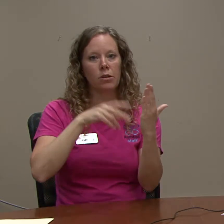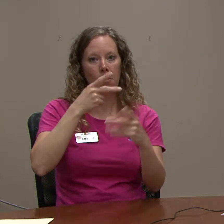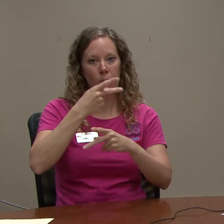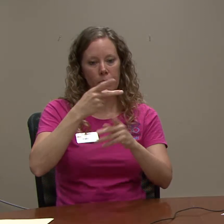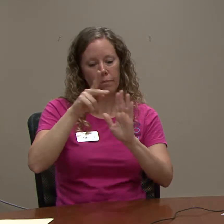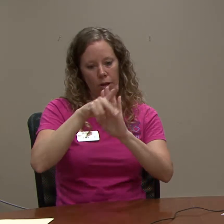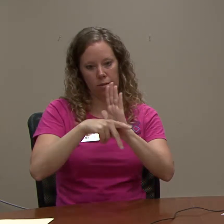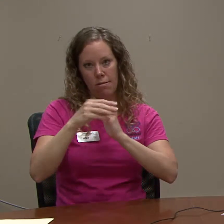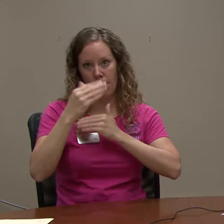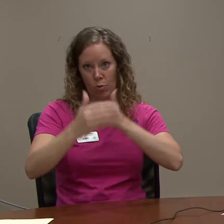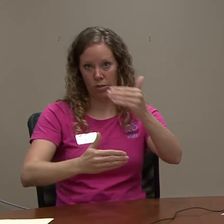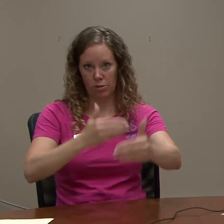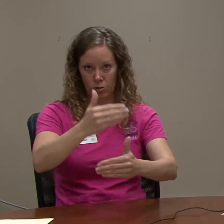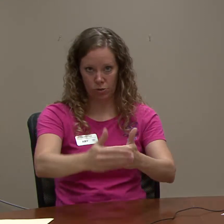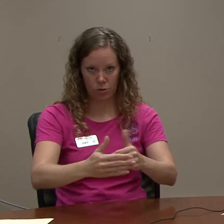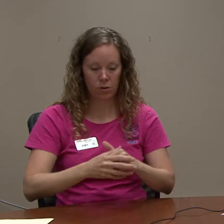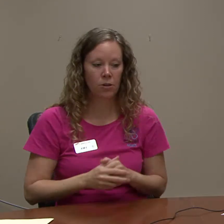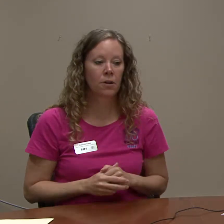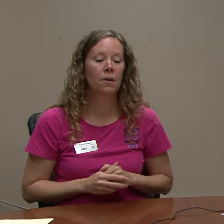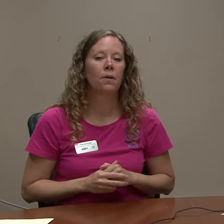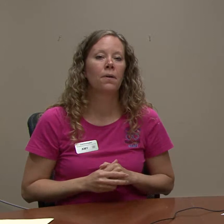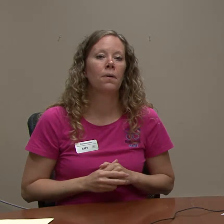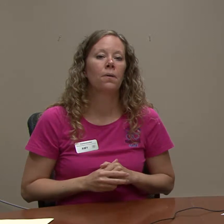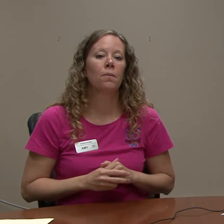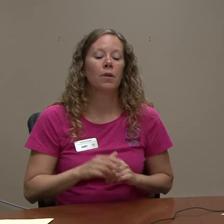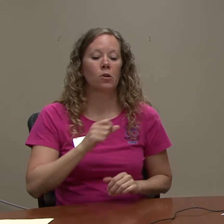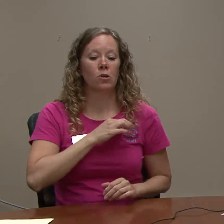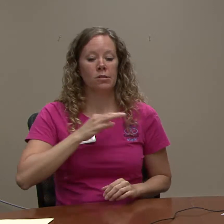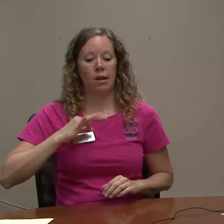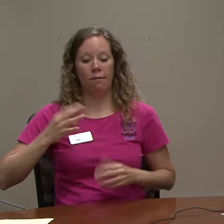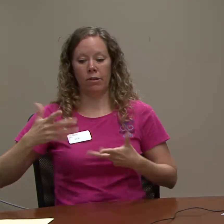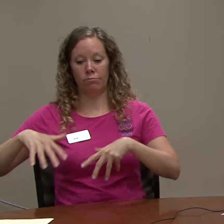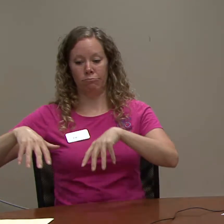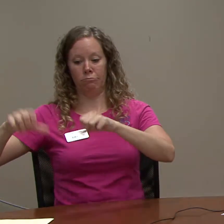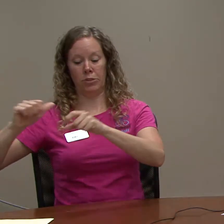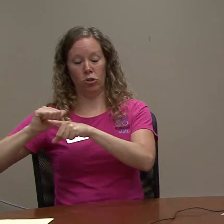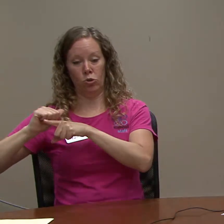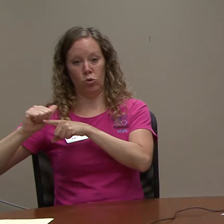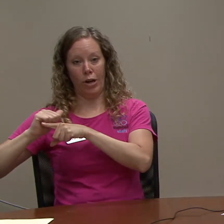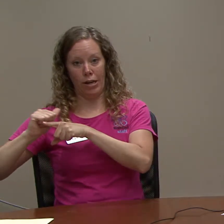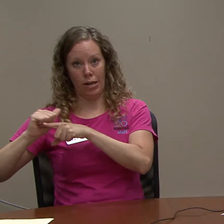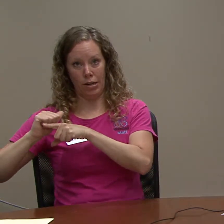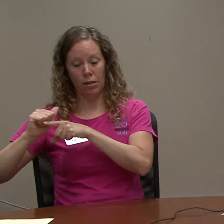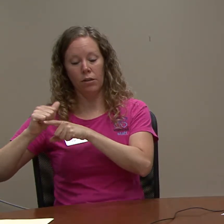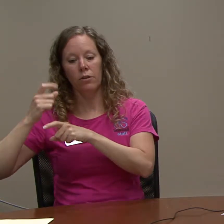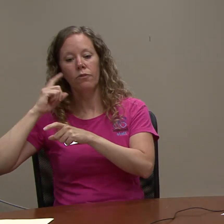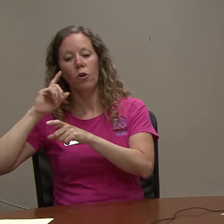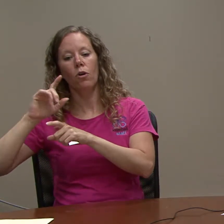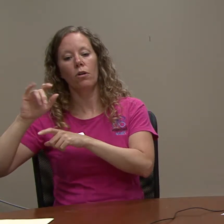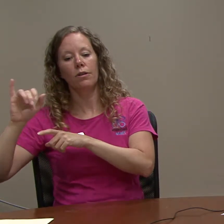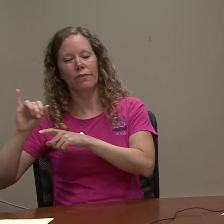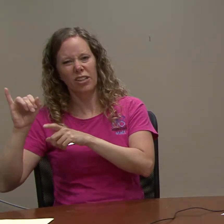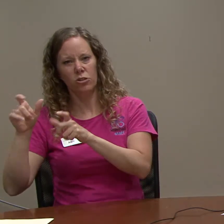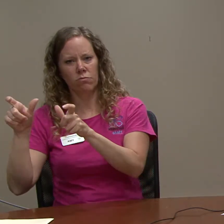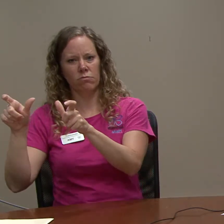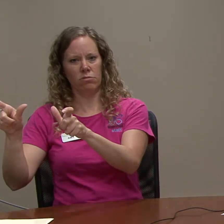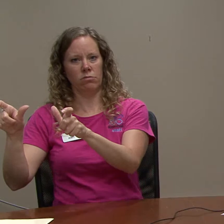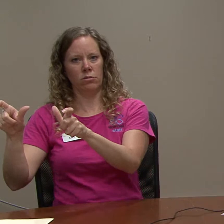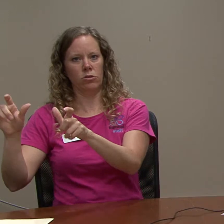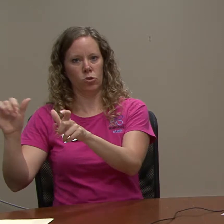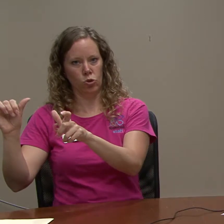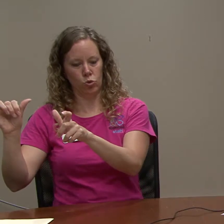procedure. So our staff have had training in infection prevention and control